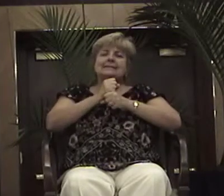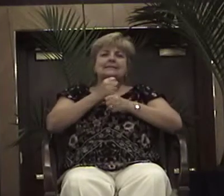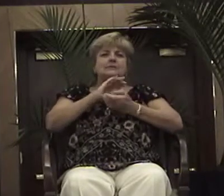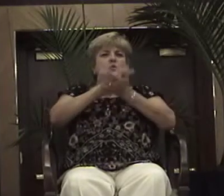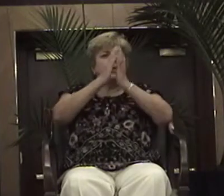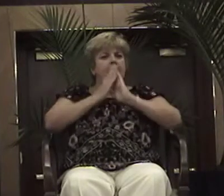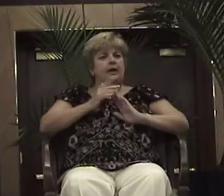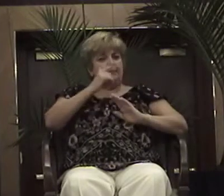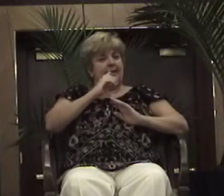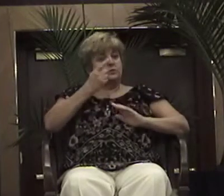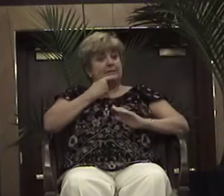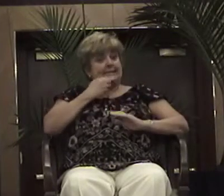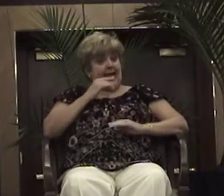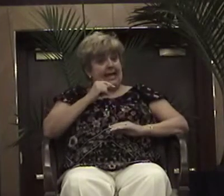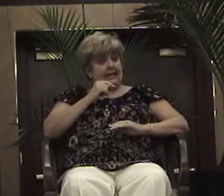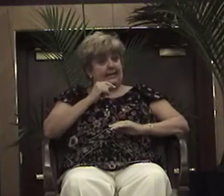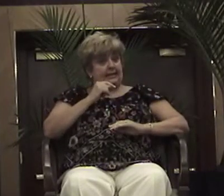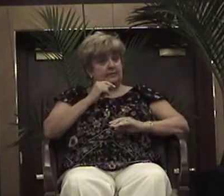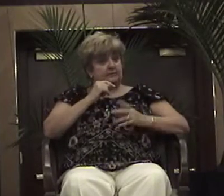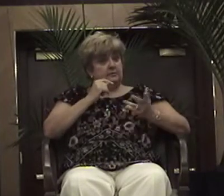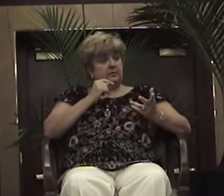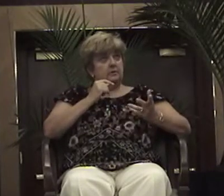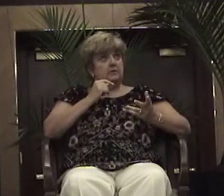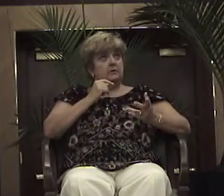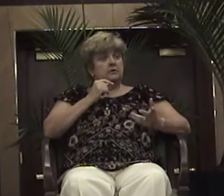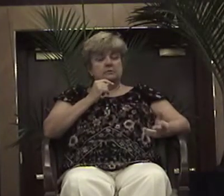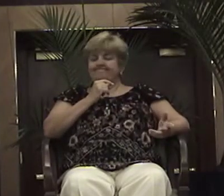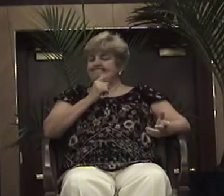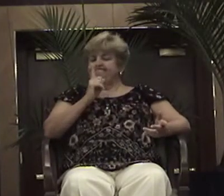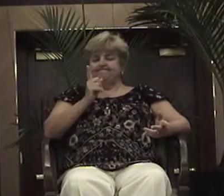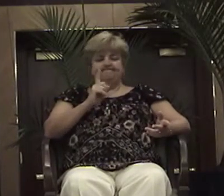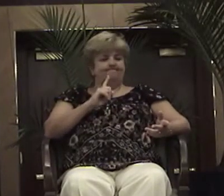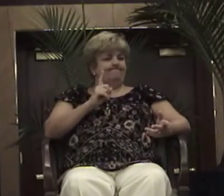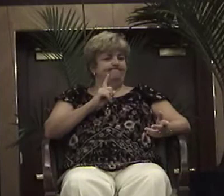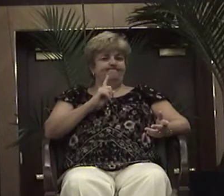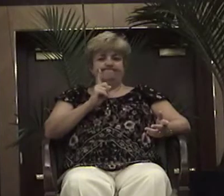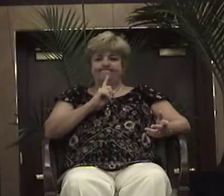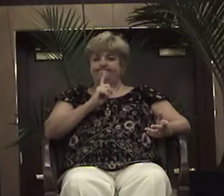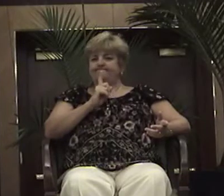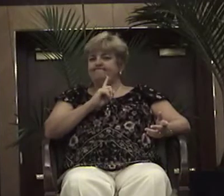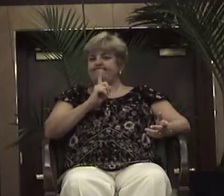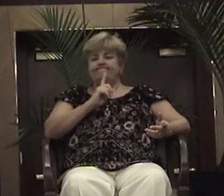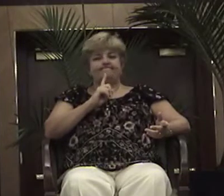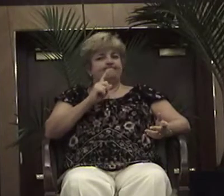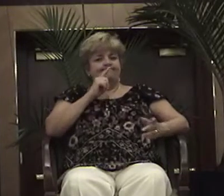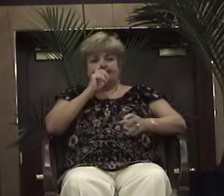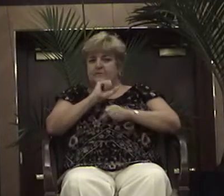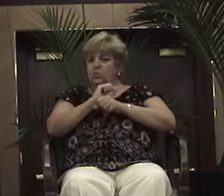serenity prayer. It don't work that way. It don't work that way.